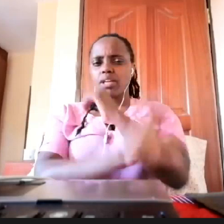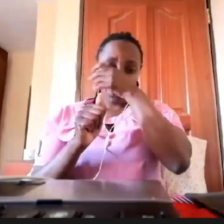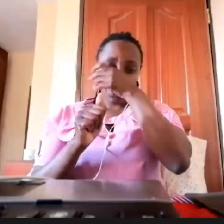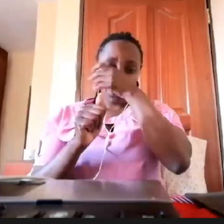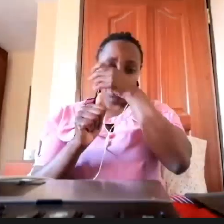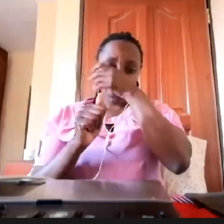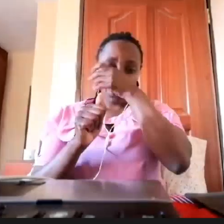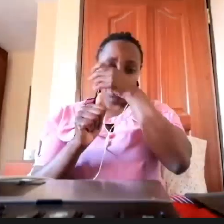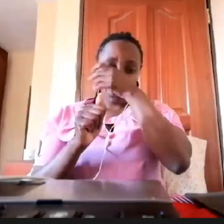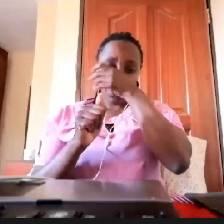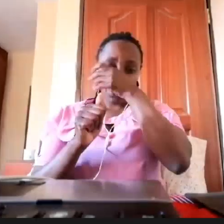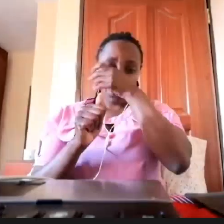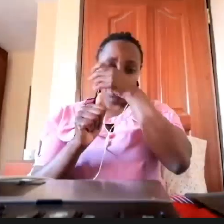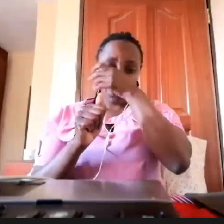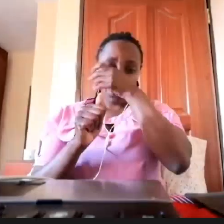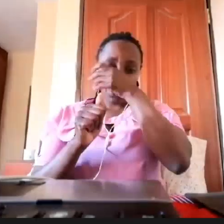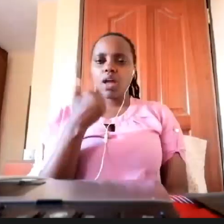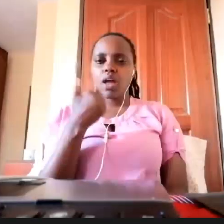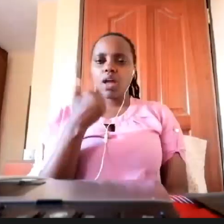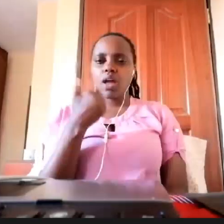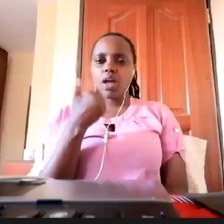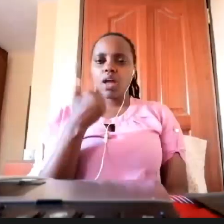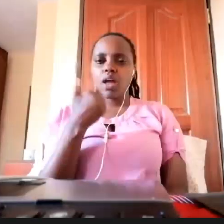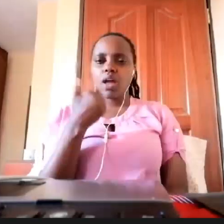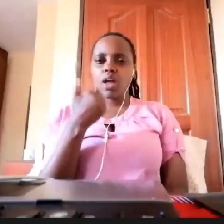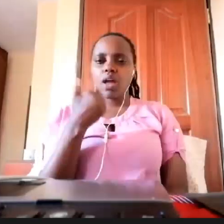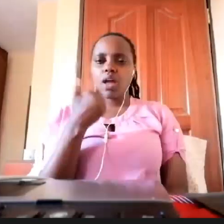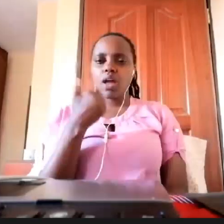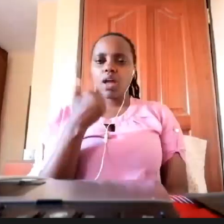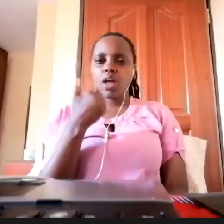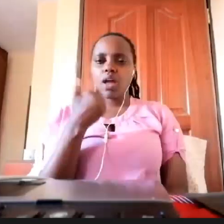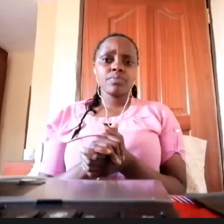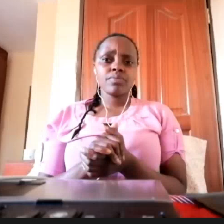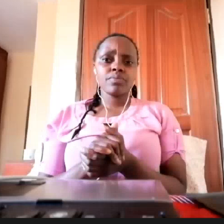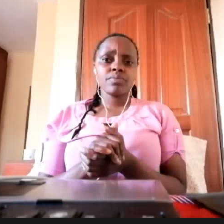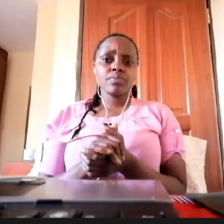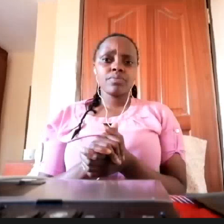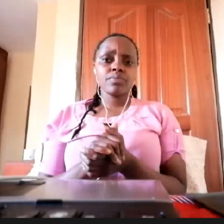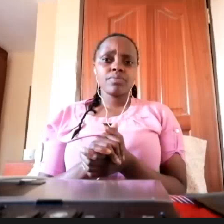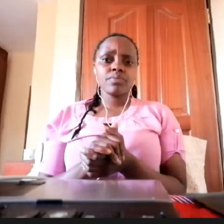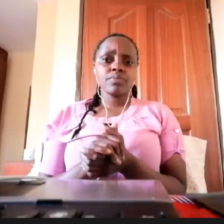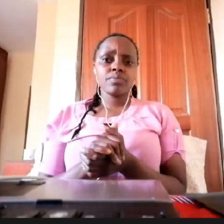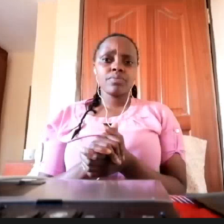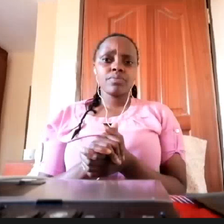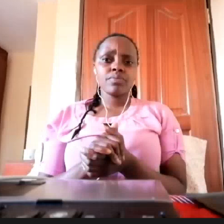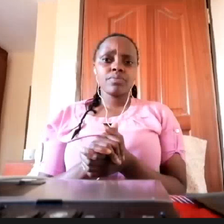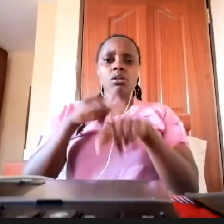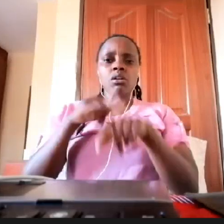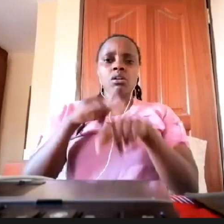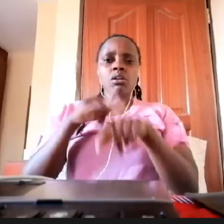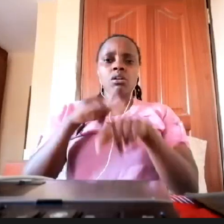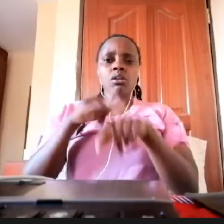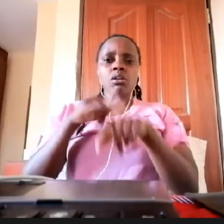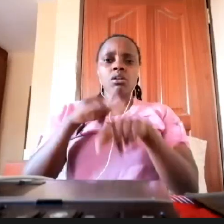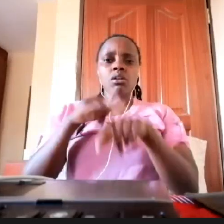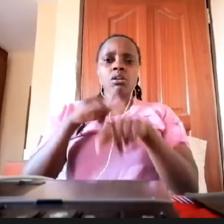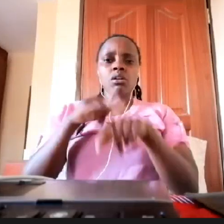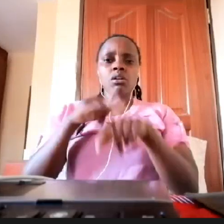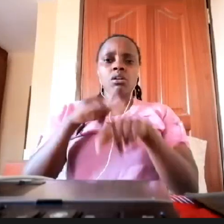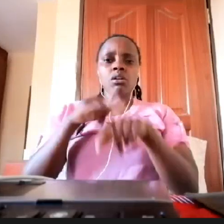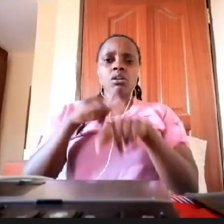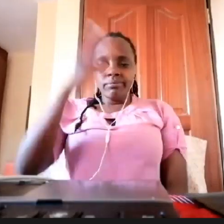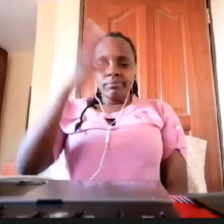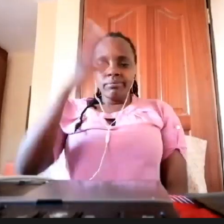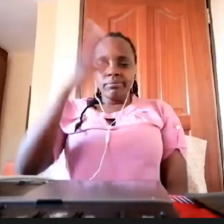4 countries that have been mentioned before. Up until today, when the committee considers